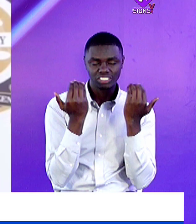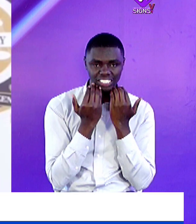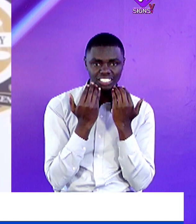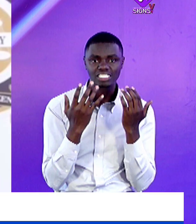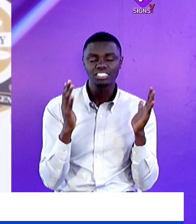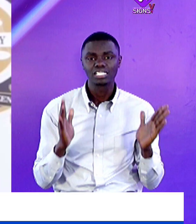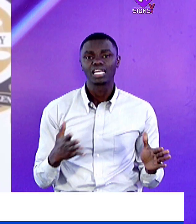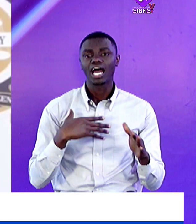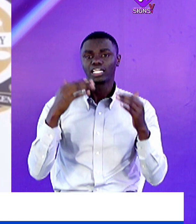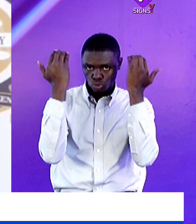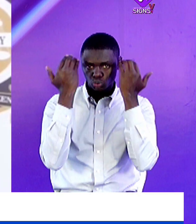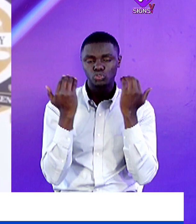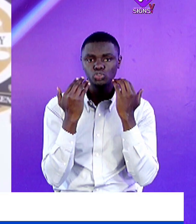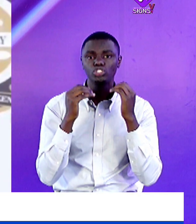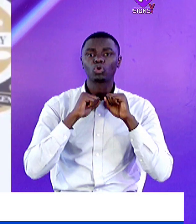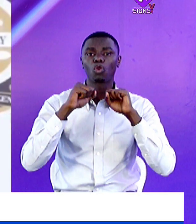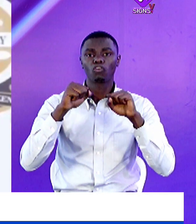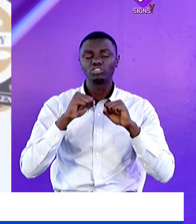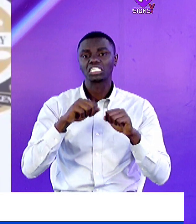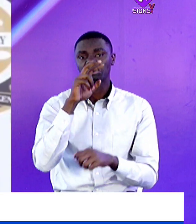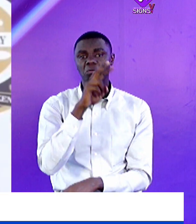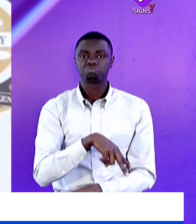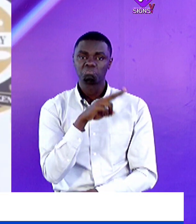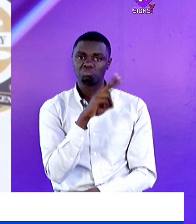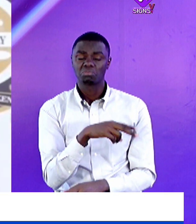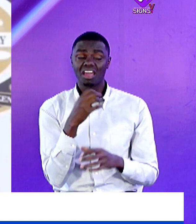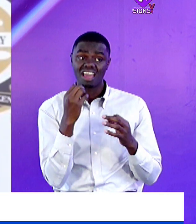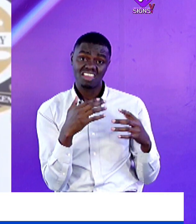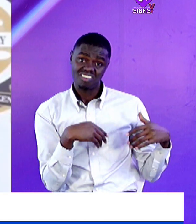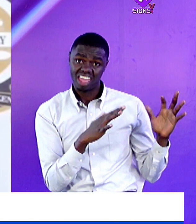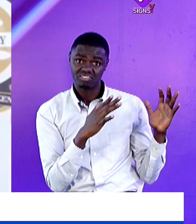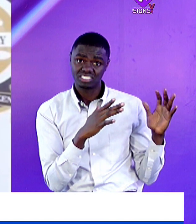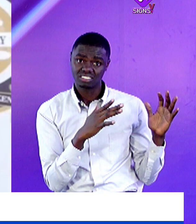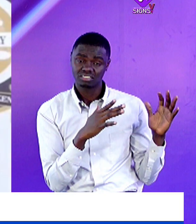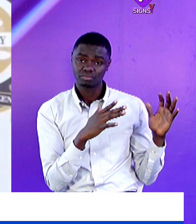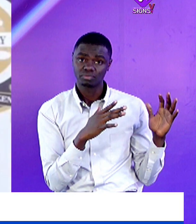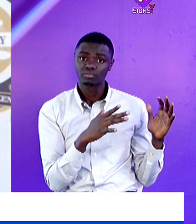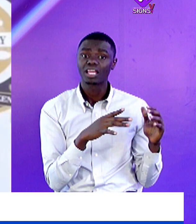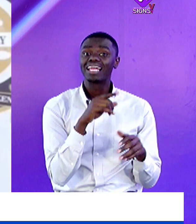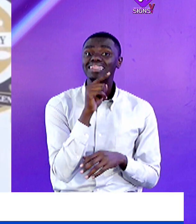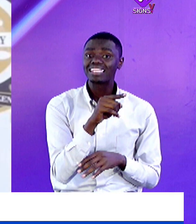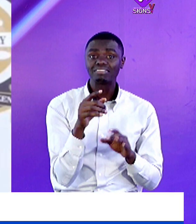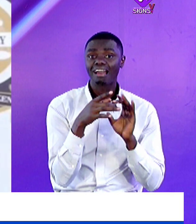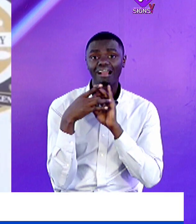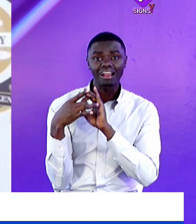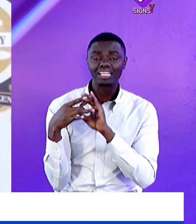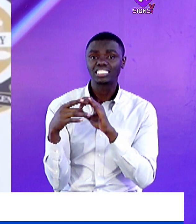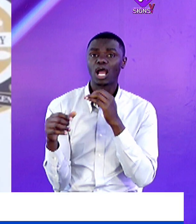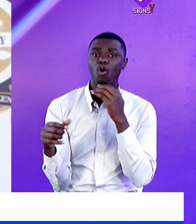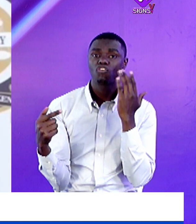judicial officers are undermined. If left unchecked, this culture of